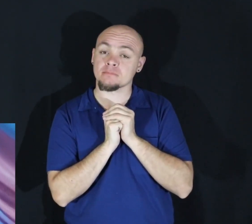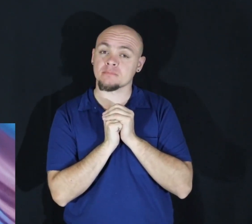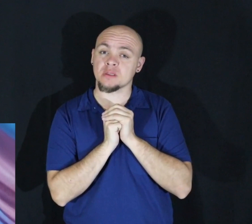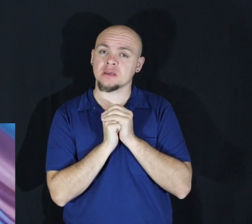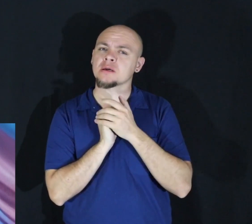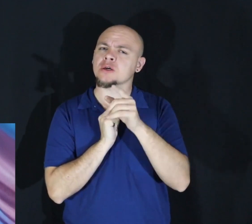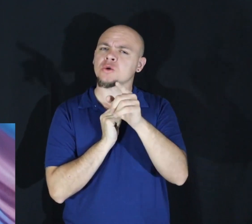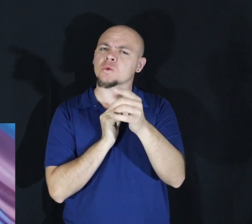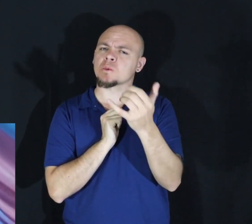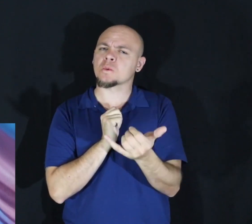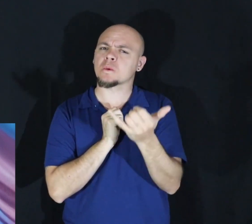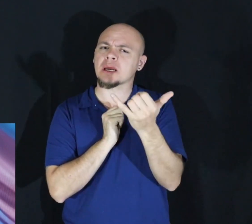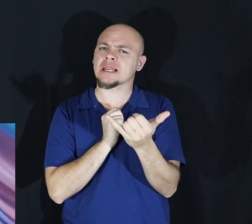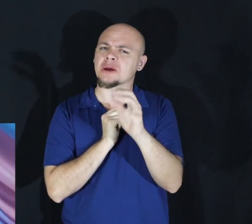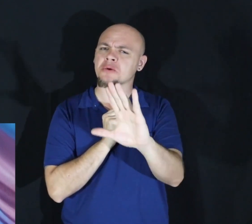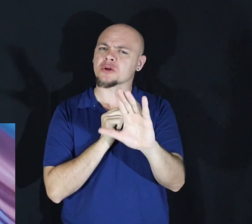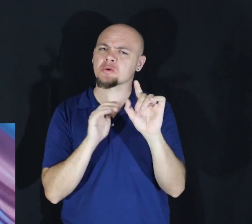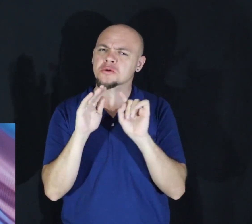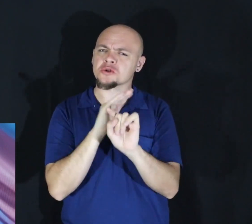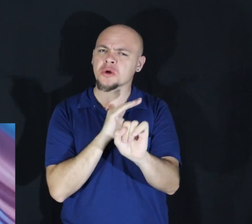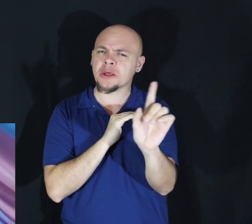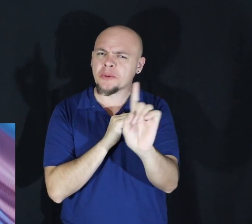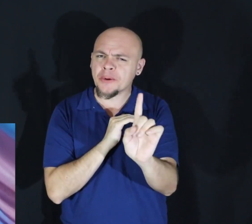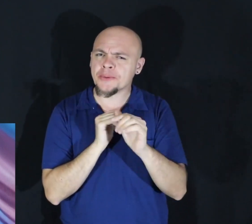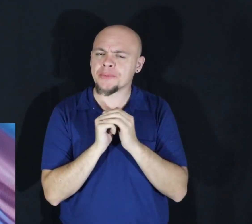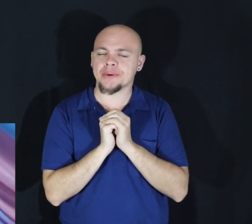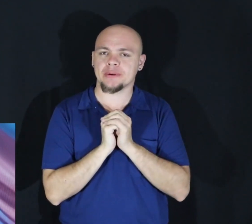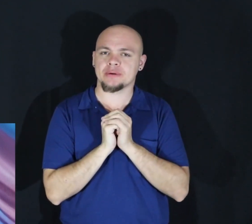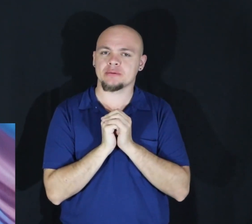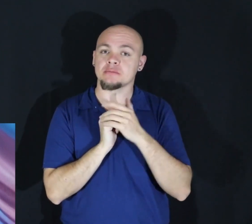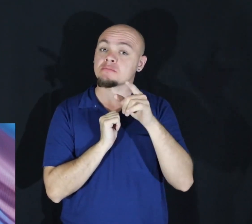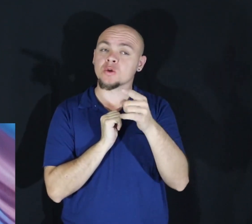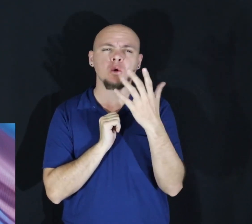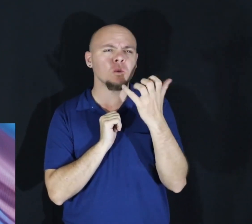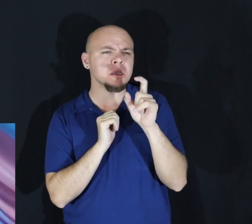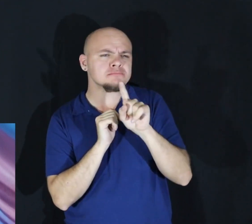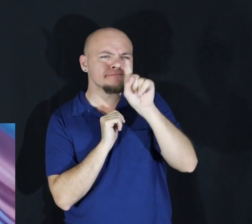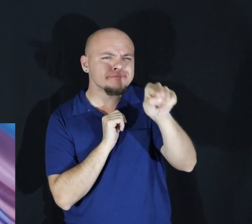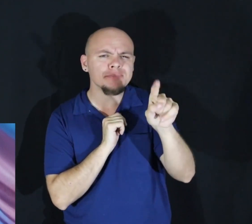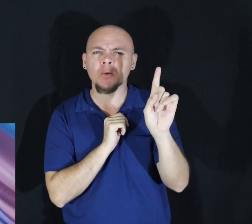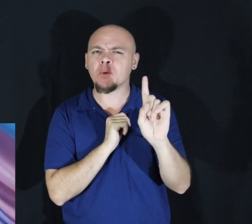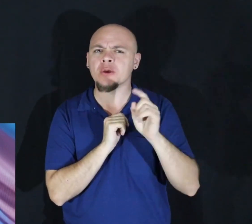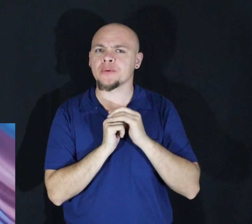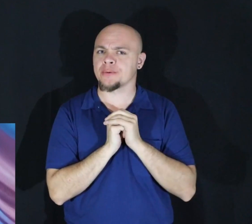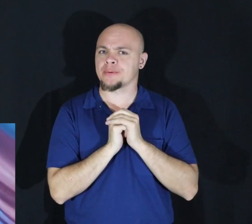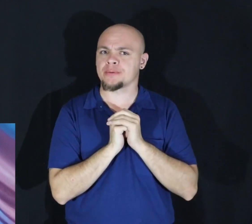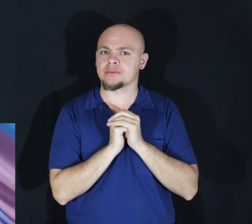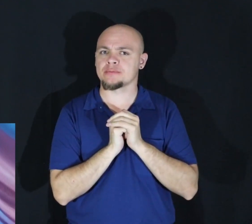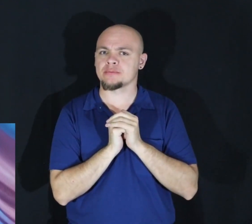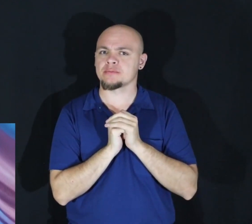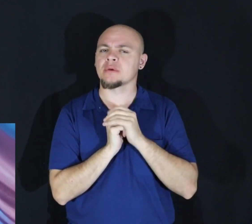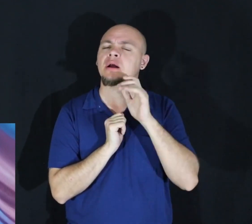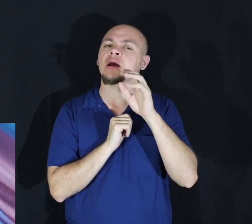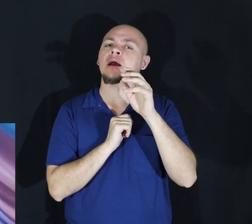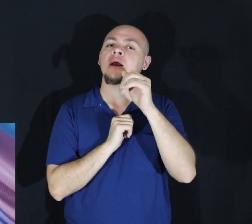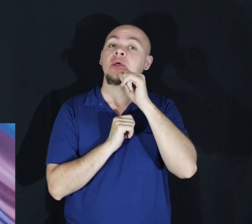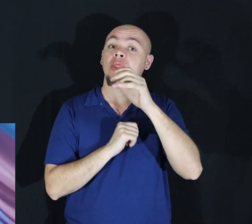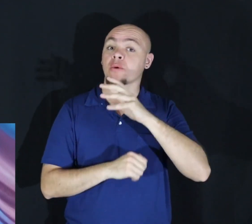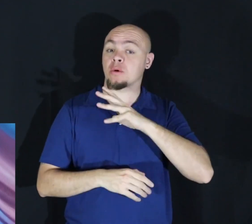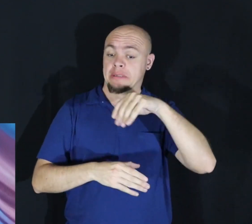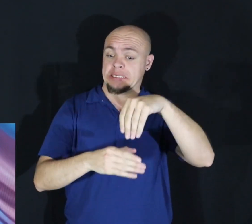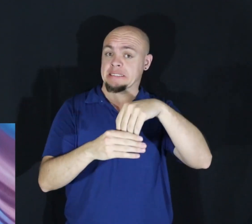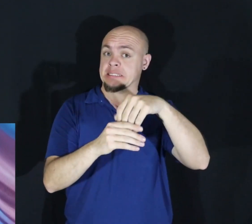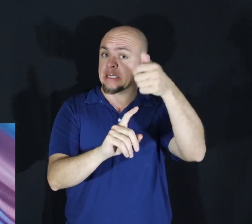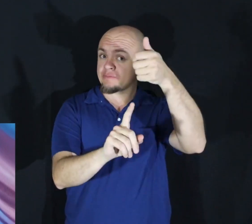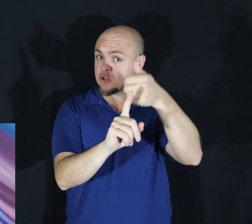Where are you right now in your journey? Where do you want to be? And how does the woman that you long